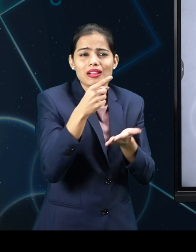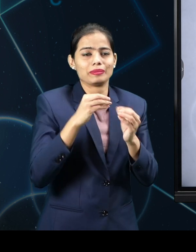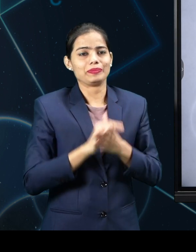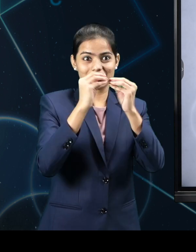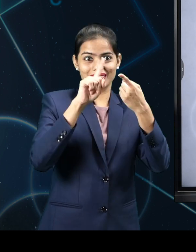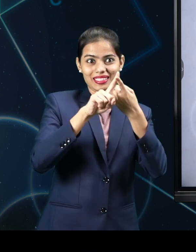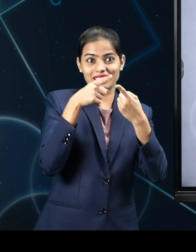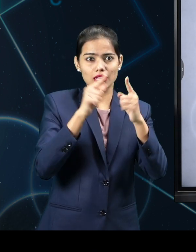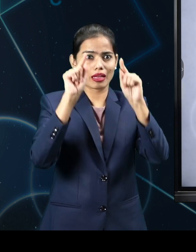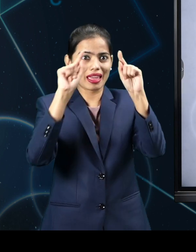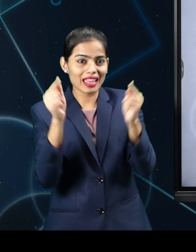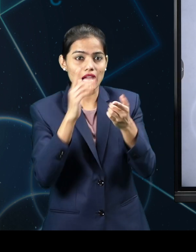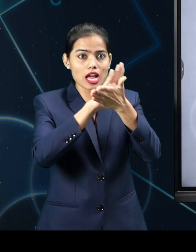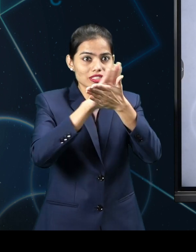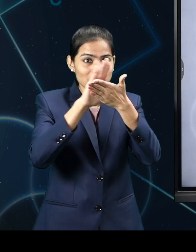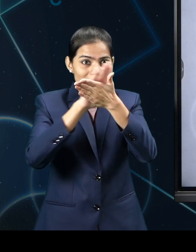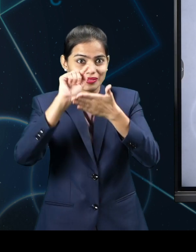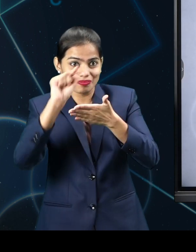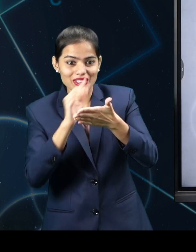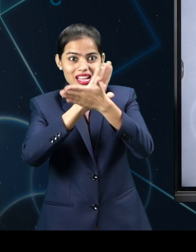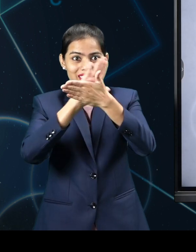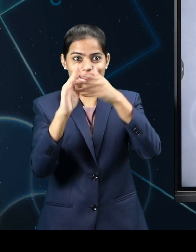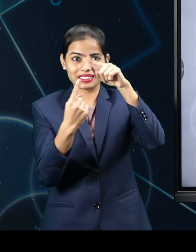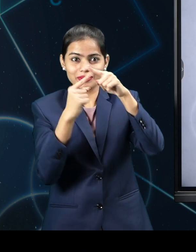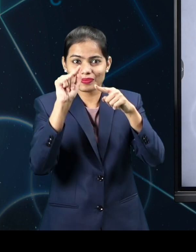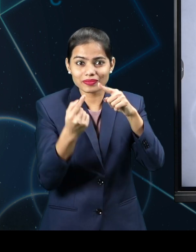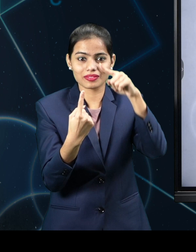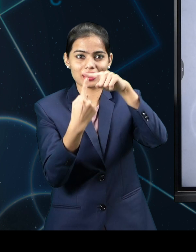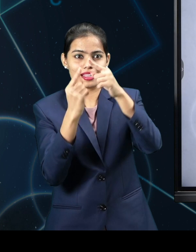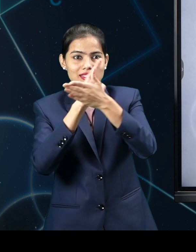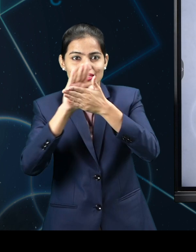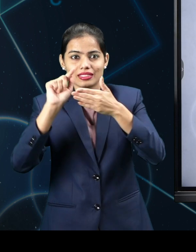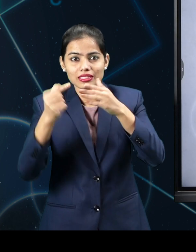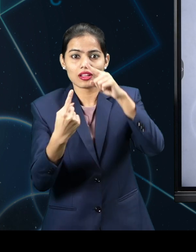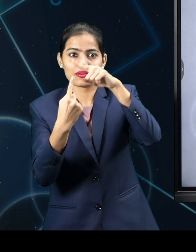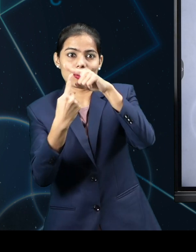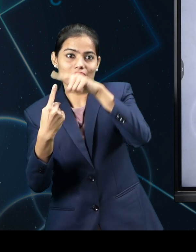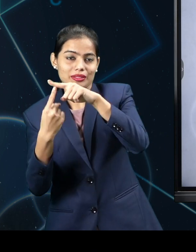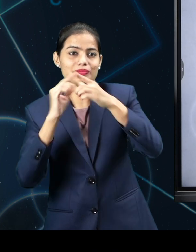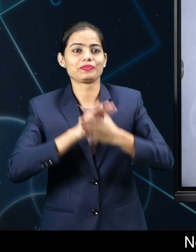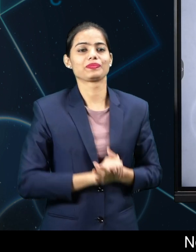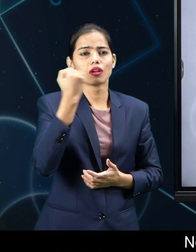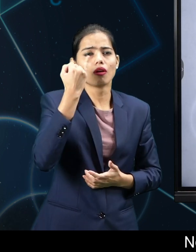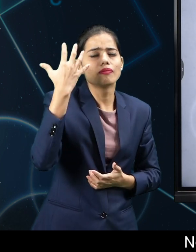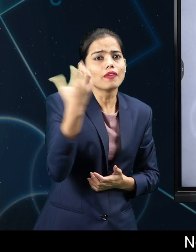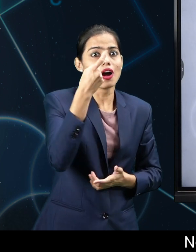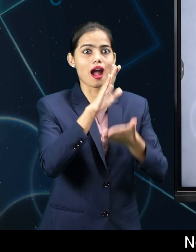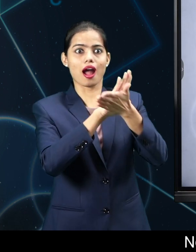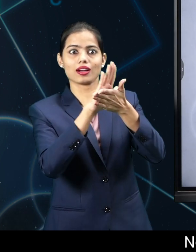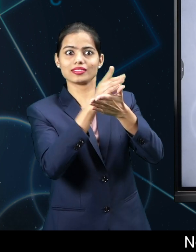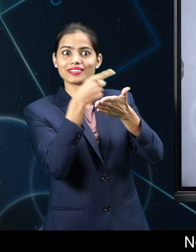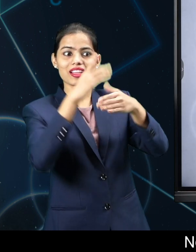to head head, head tail, tail head, tail tail.